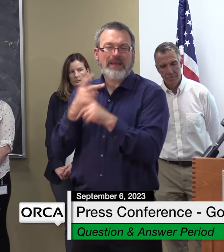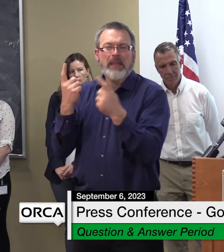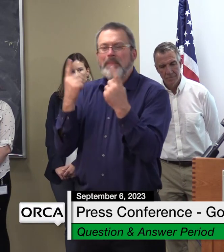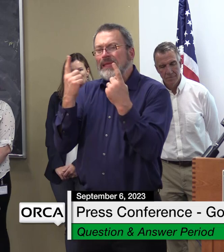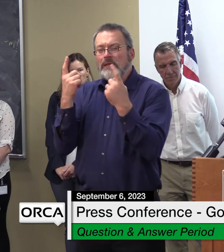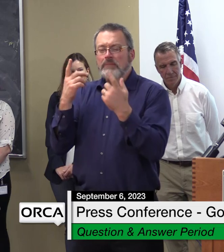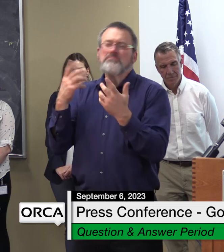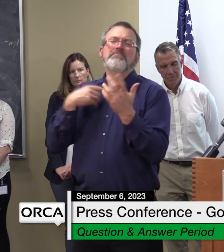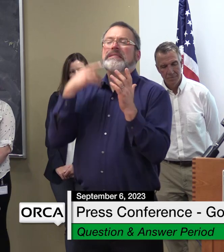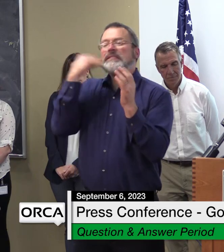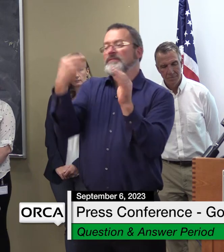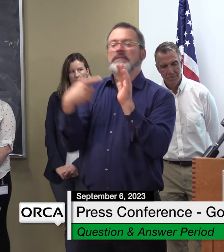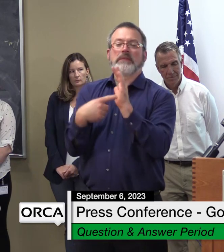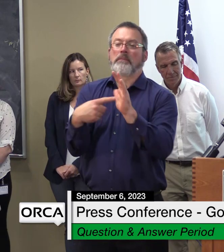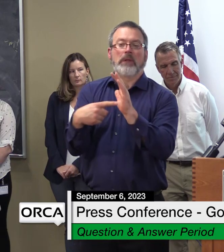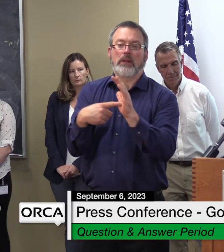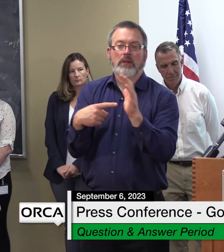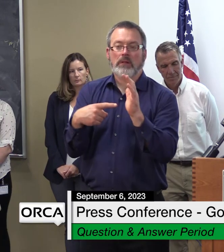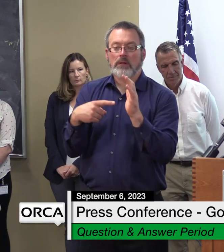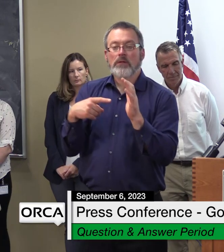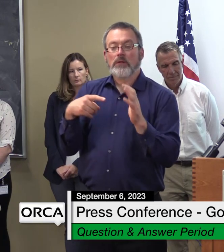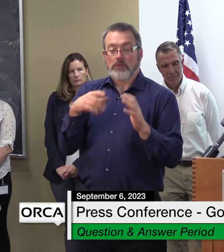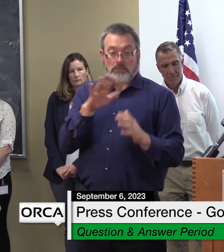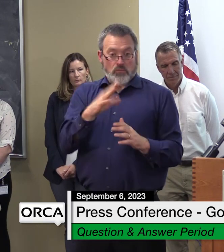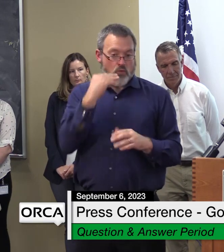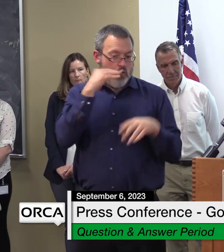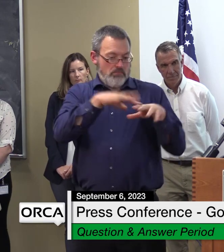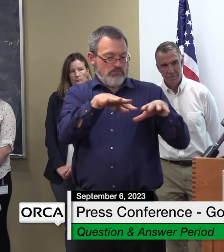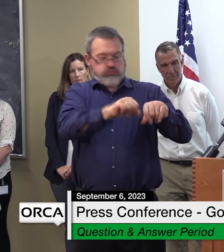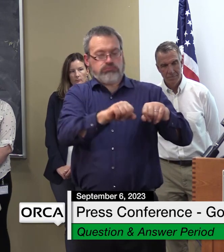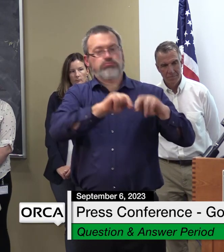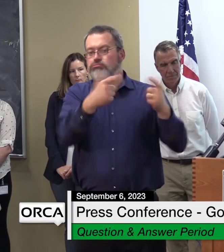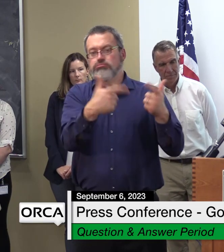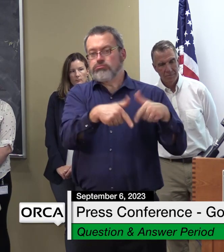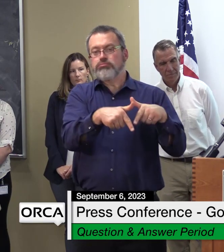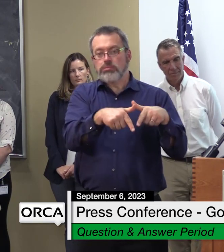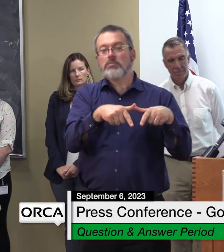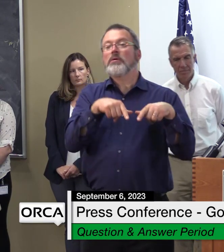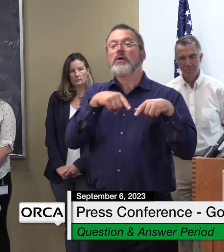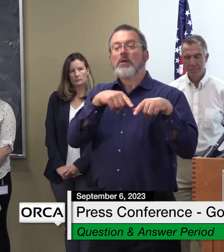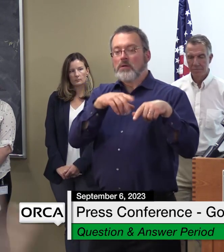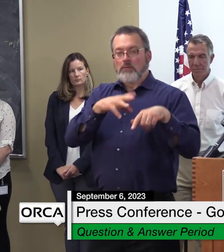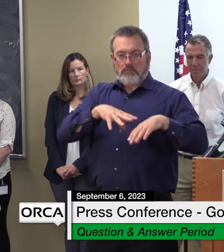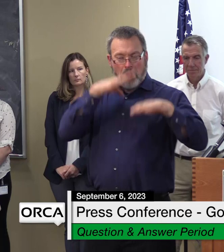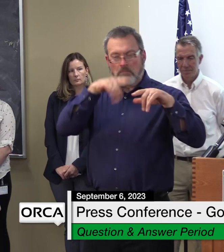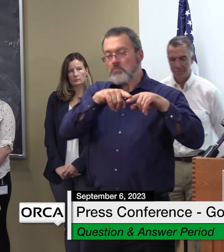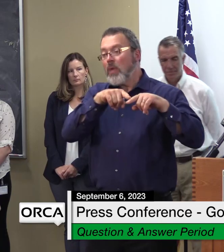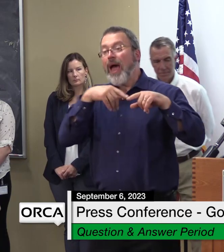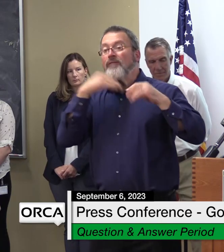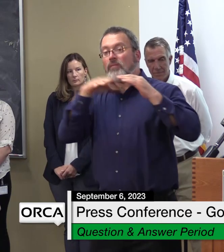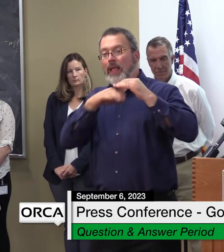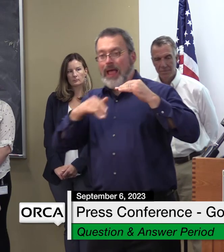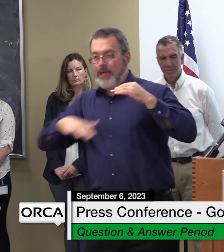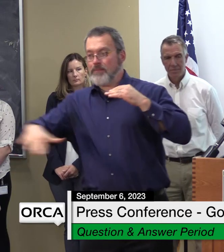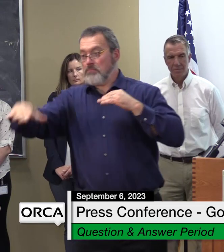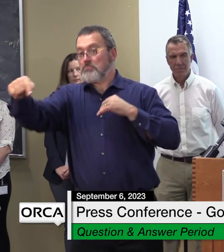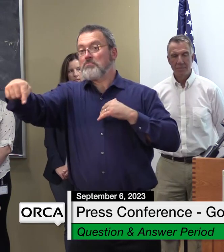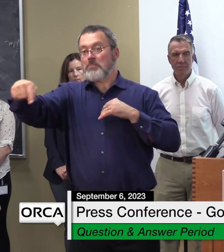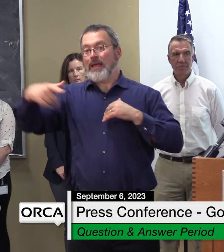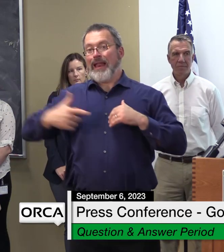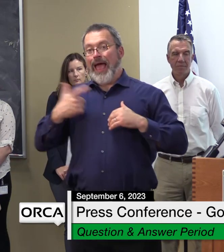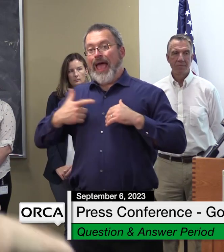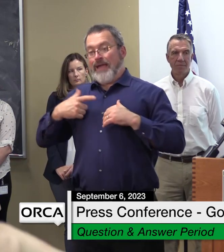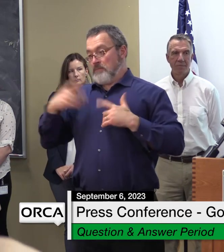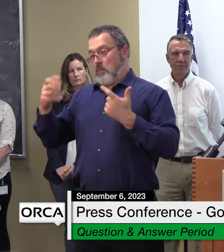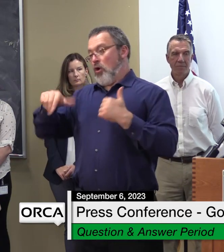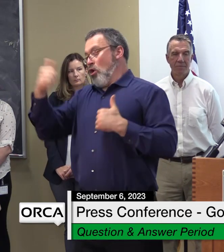their home was destroyed, but they have a location close by that's not in a floodplain, you know, we can place a single unit there for them.